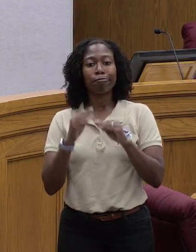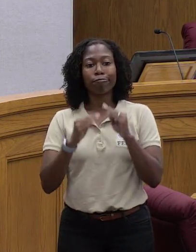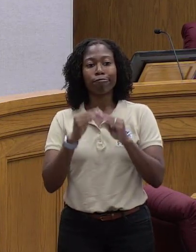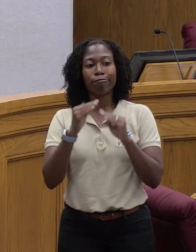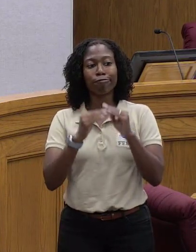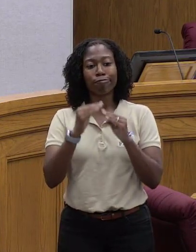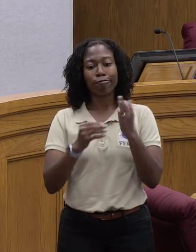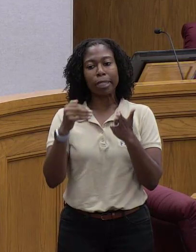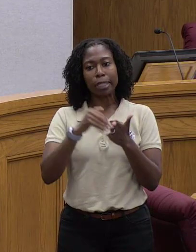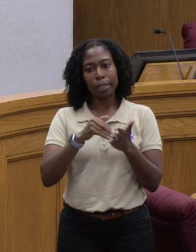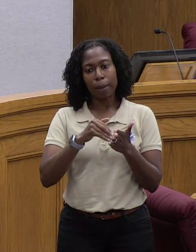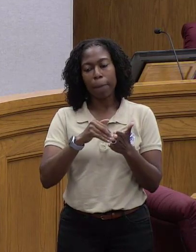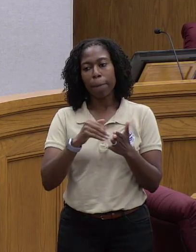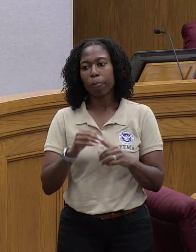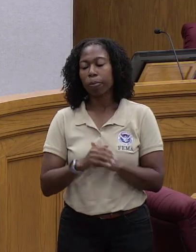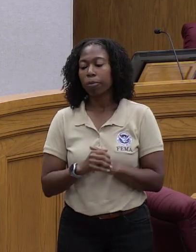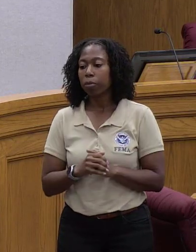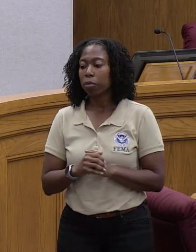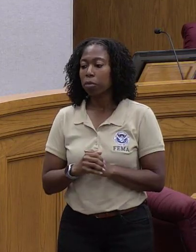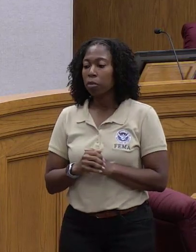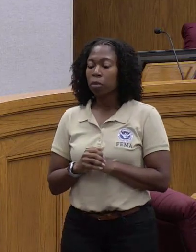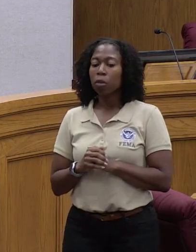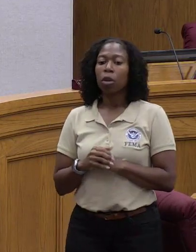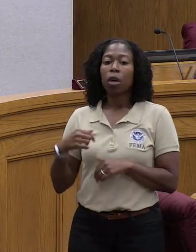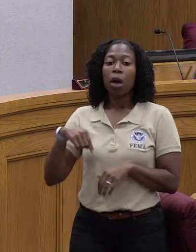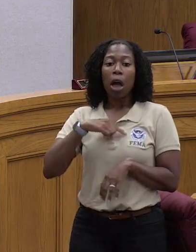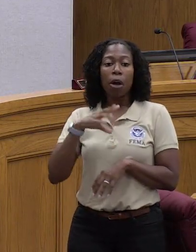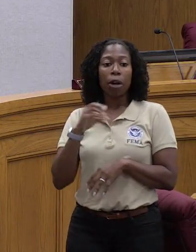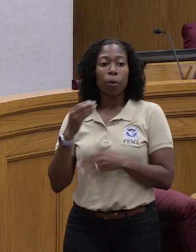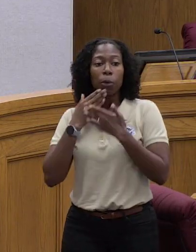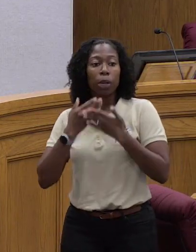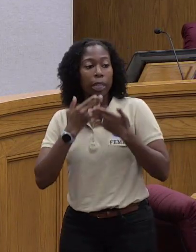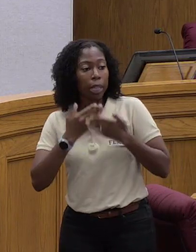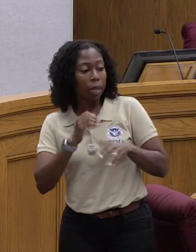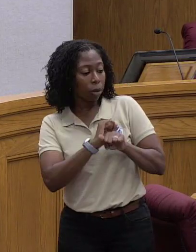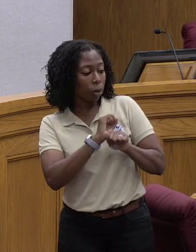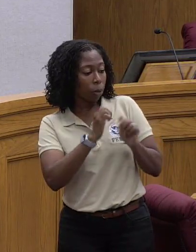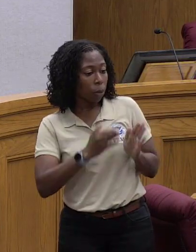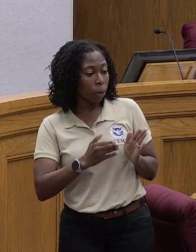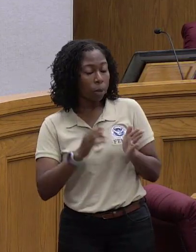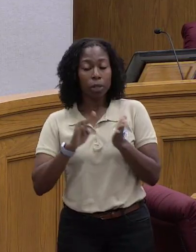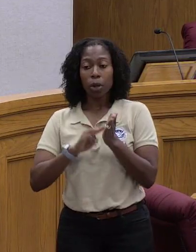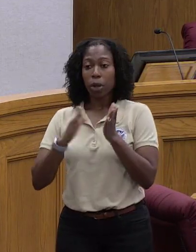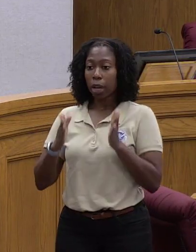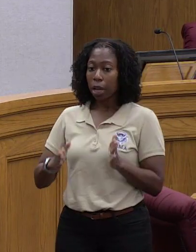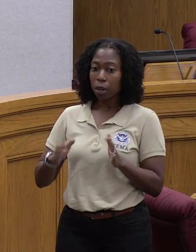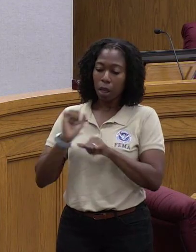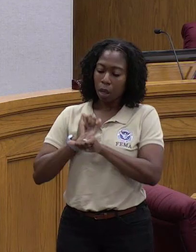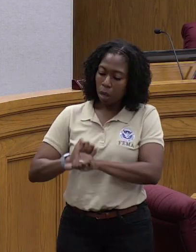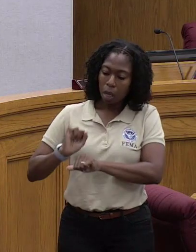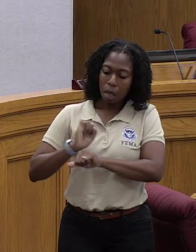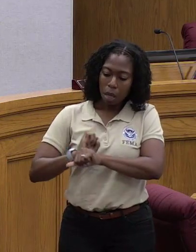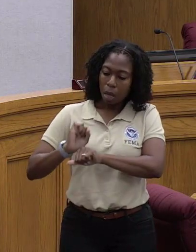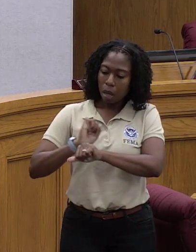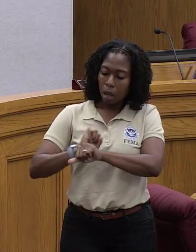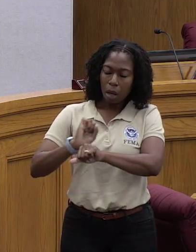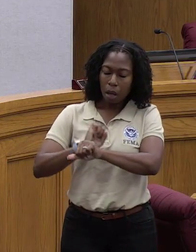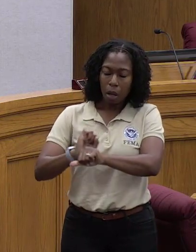of the company, I want to thank our employees and contractors who have worked tirelessly to identify and begin repairs to